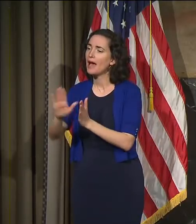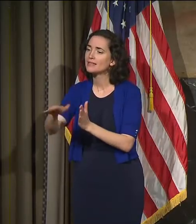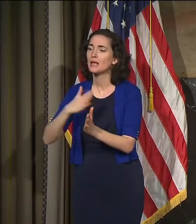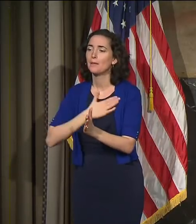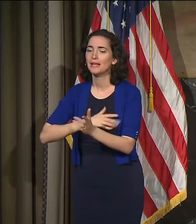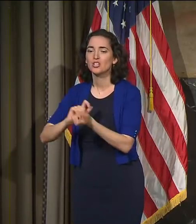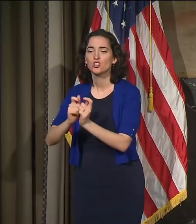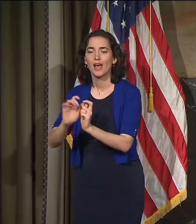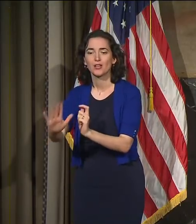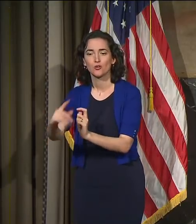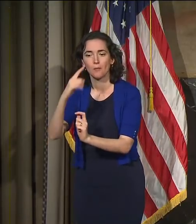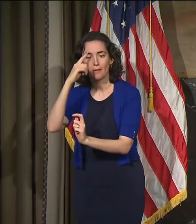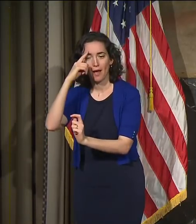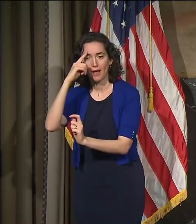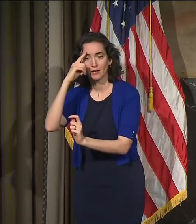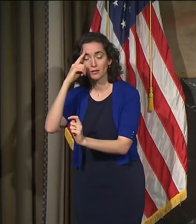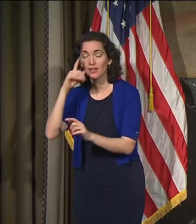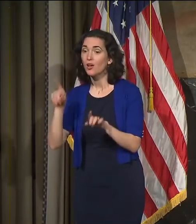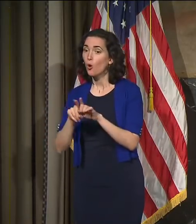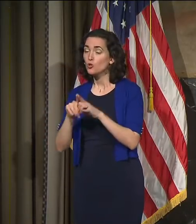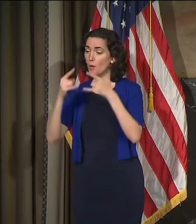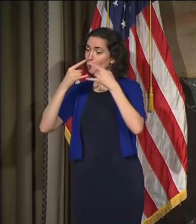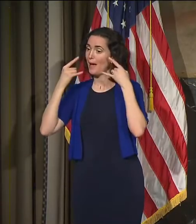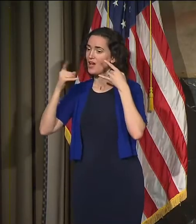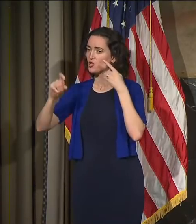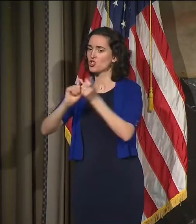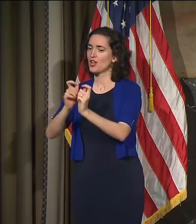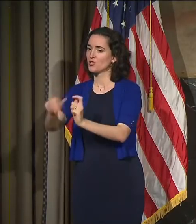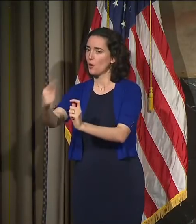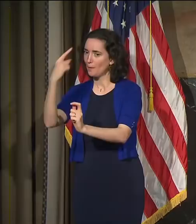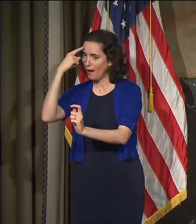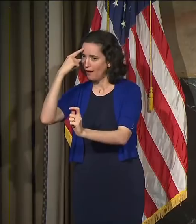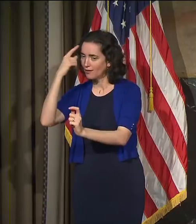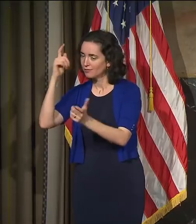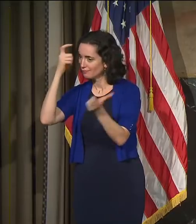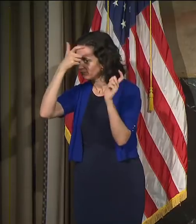By the way, they should change their mind on masking too and distancing.